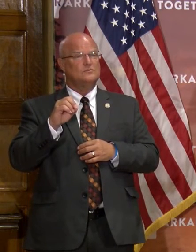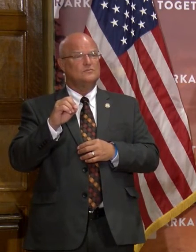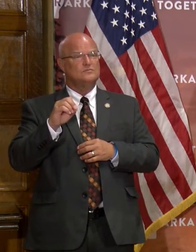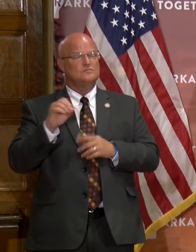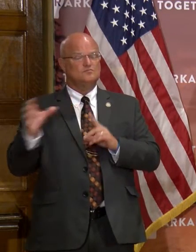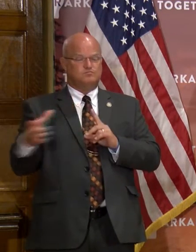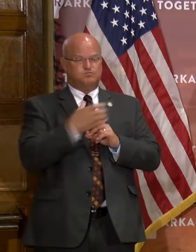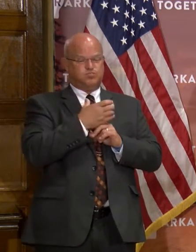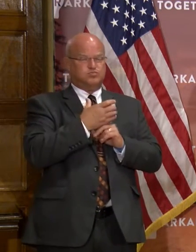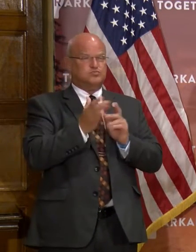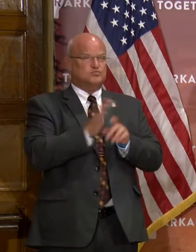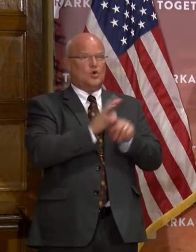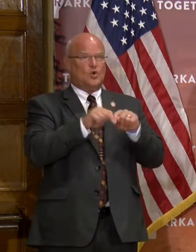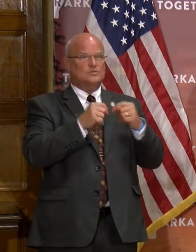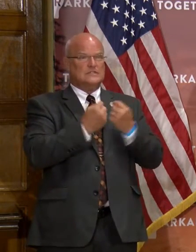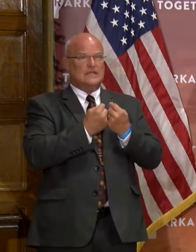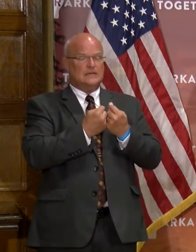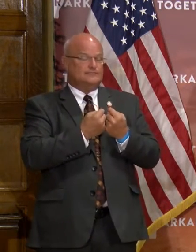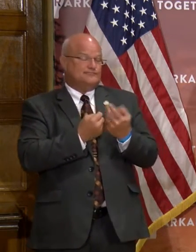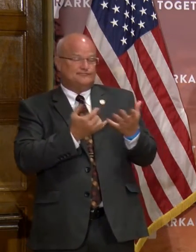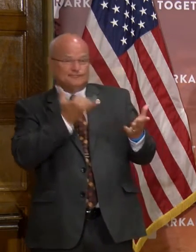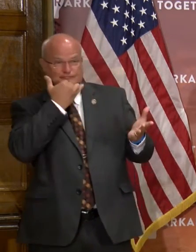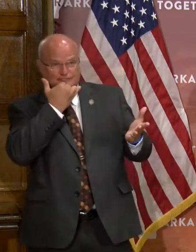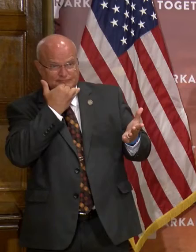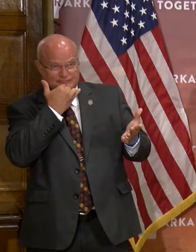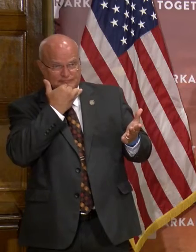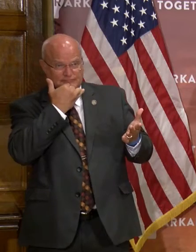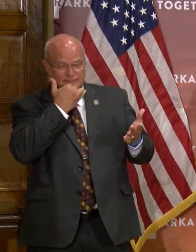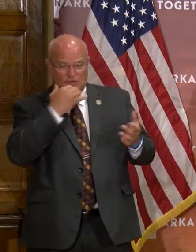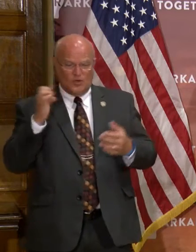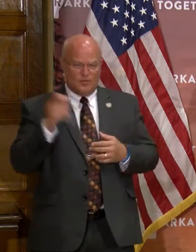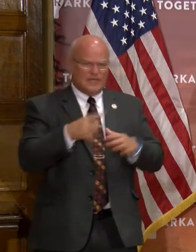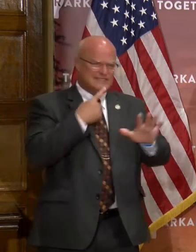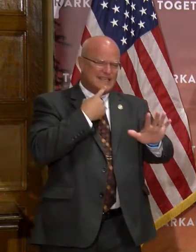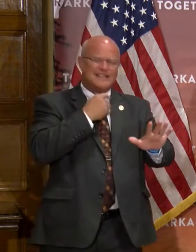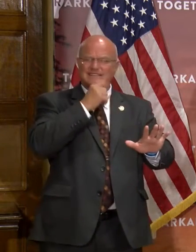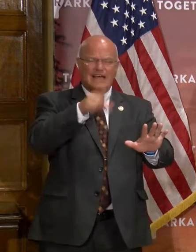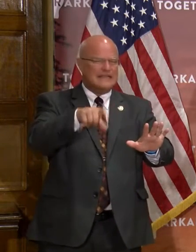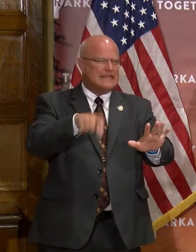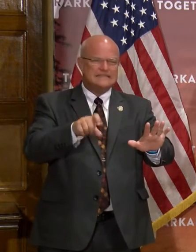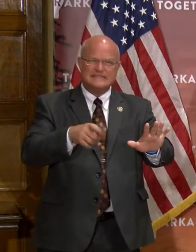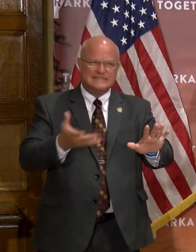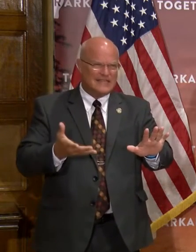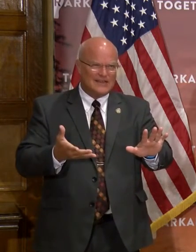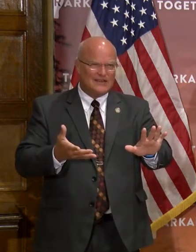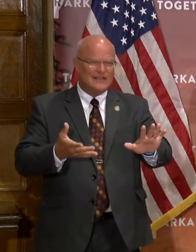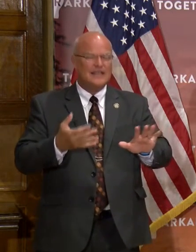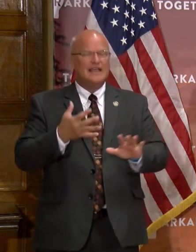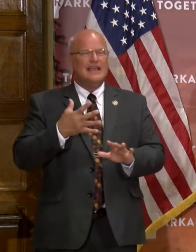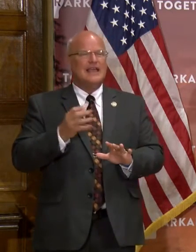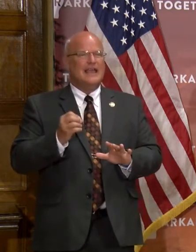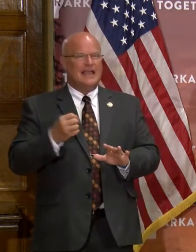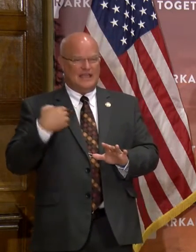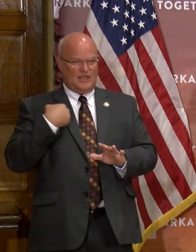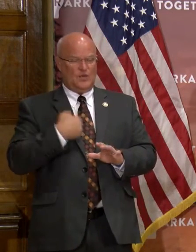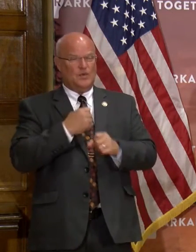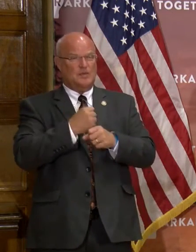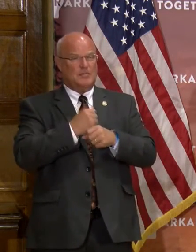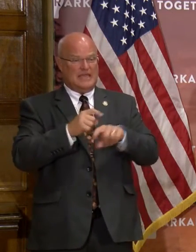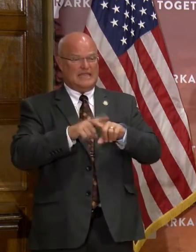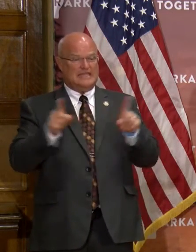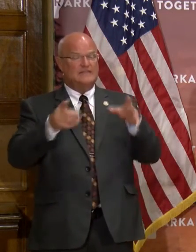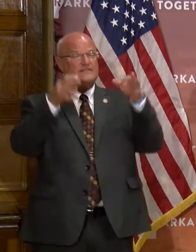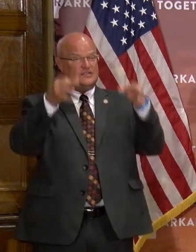quarantined the whole team. Well, that was an error, and so we went back and said that wasn't necessary, and we made a